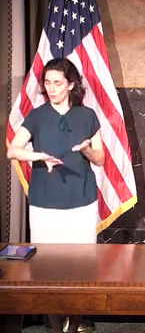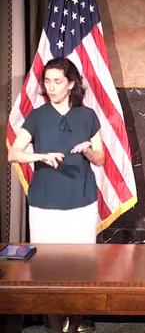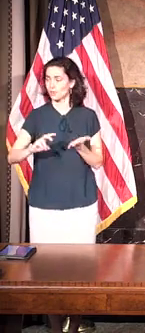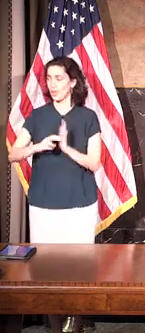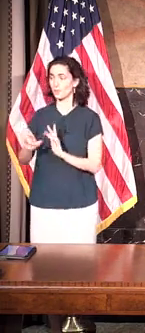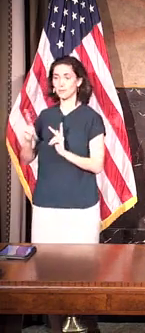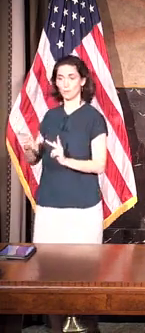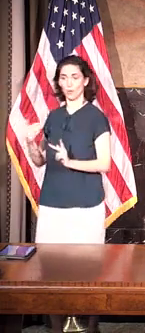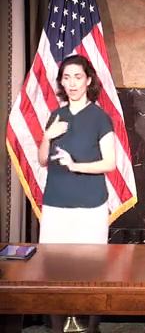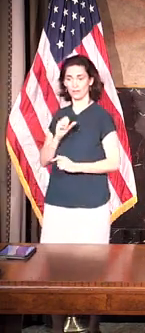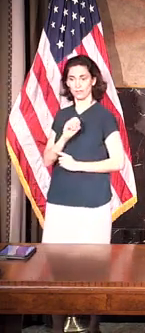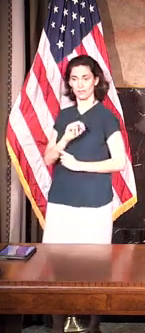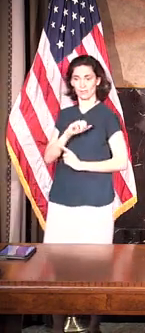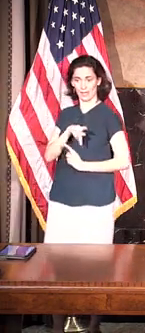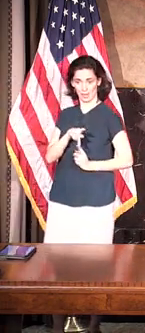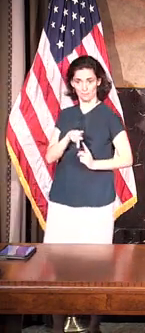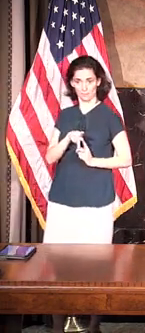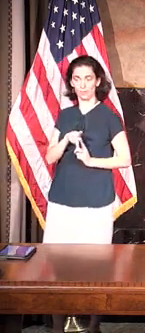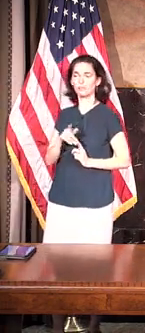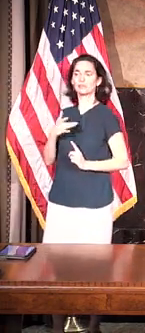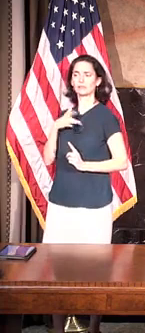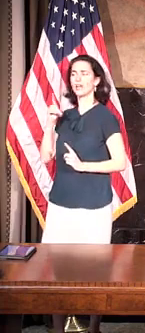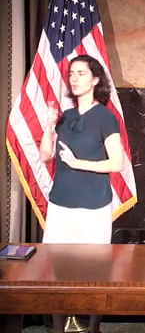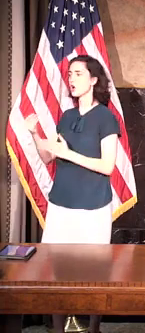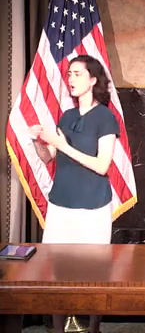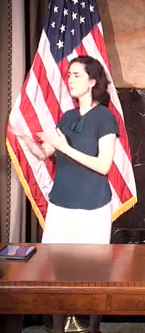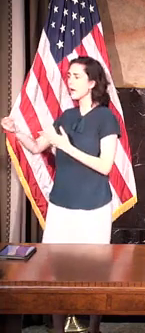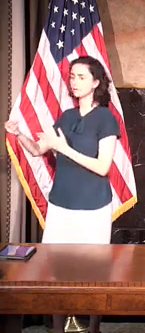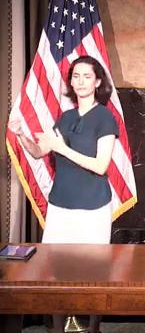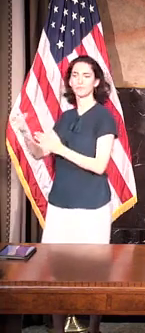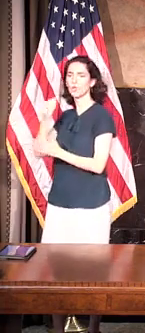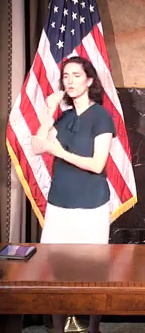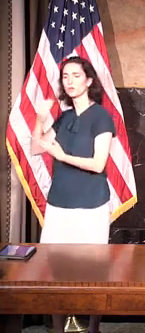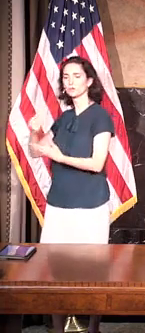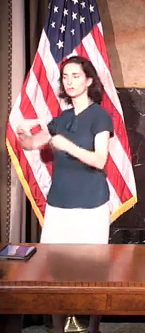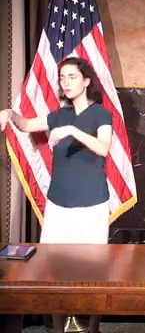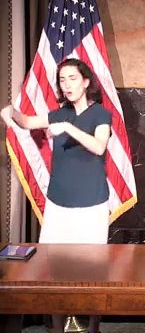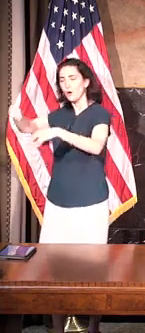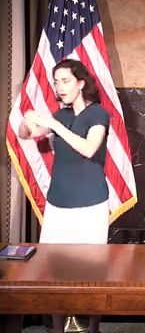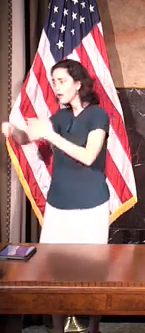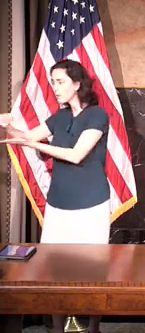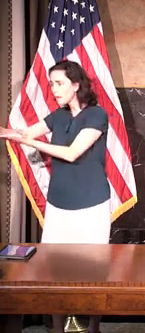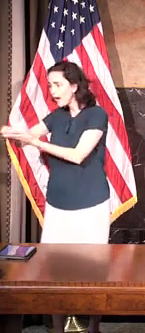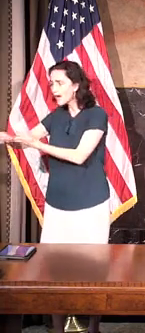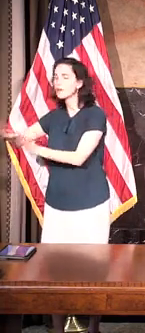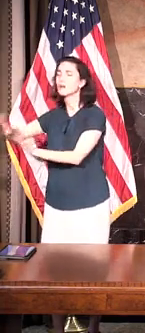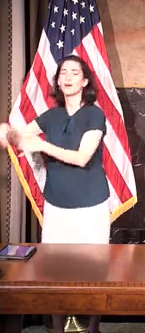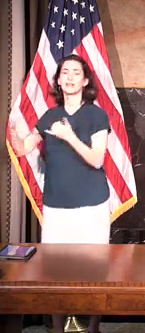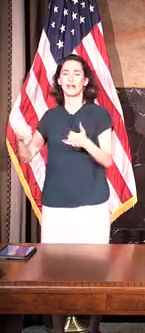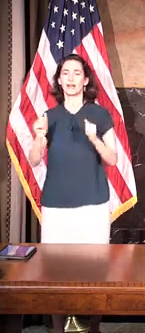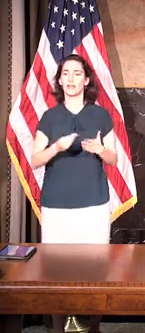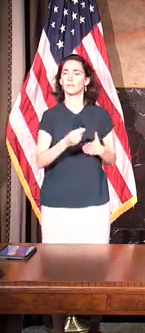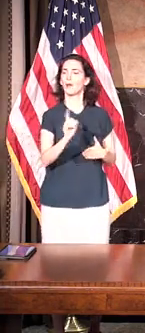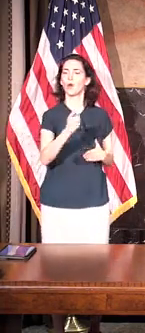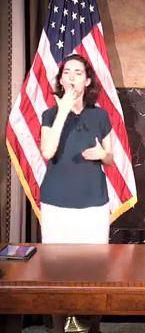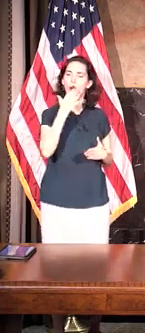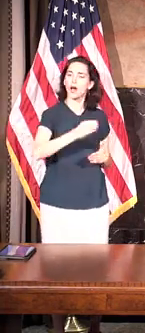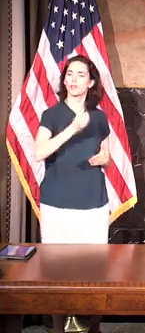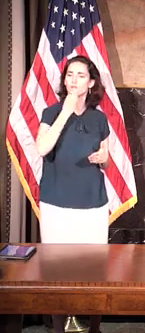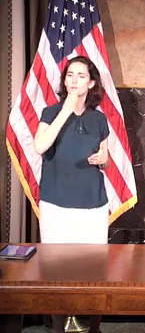recipients to use their benefits to purchase hot or prepared foods from retailers in Louisiana where EBT cards are